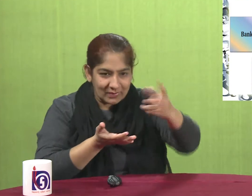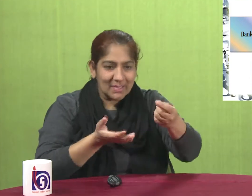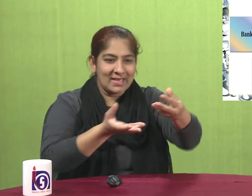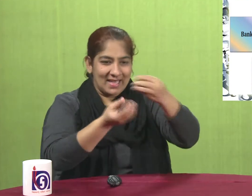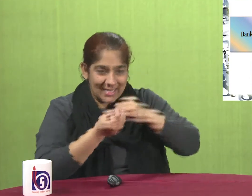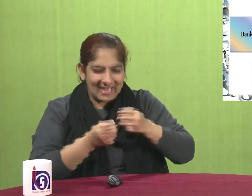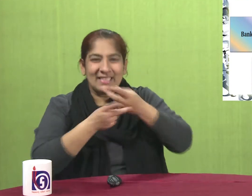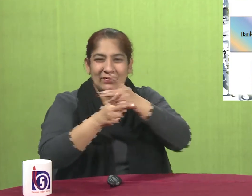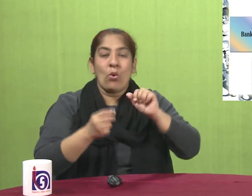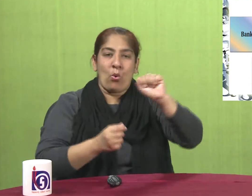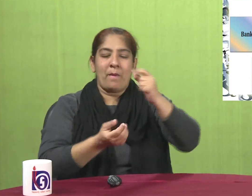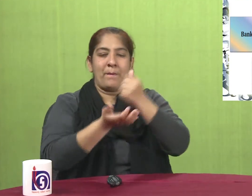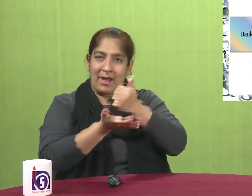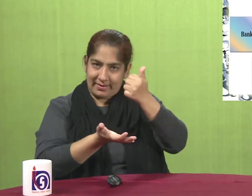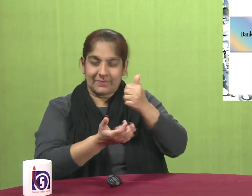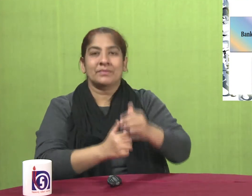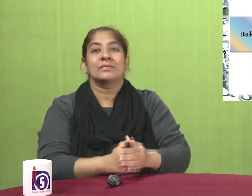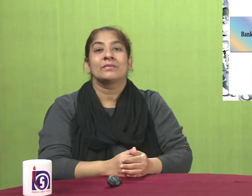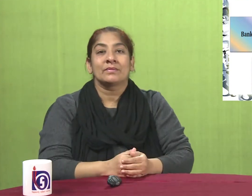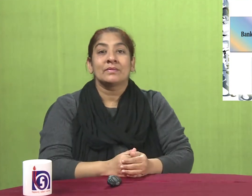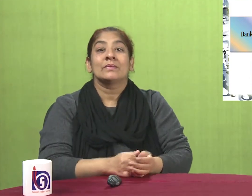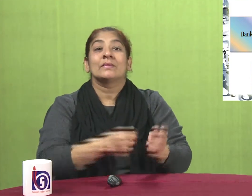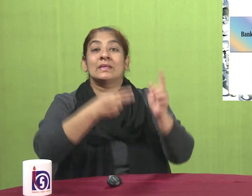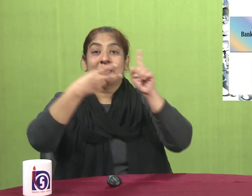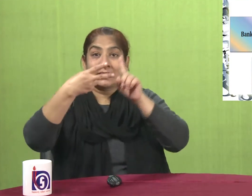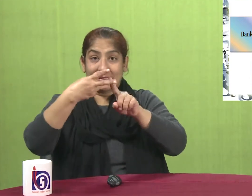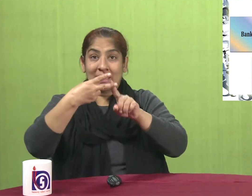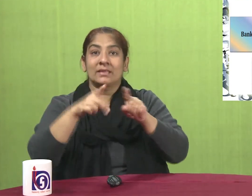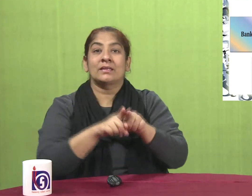In a business, there are 5 elements that are there,